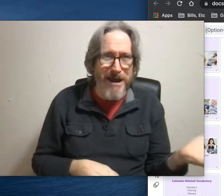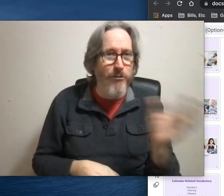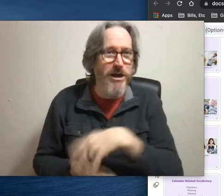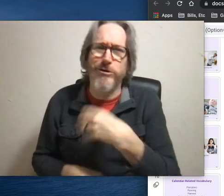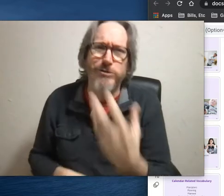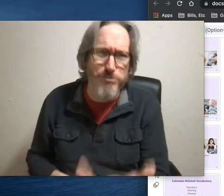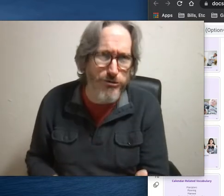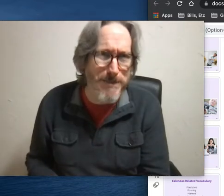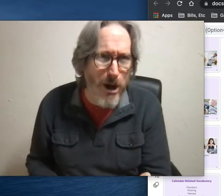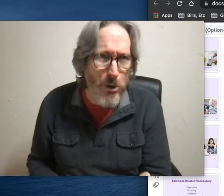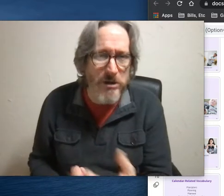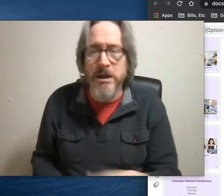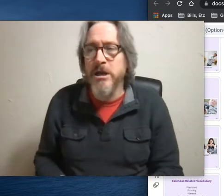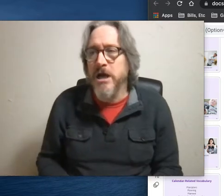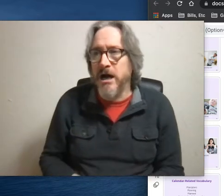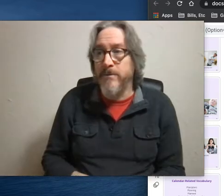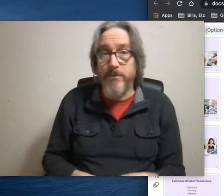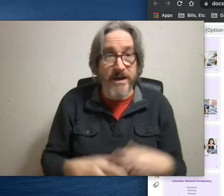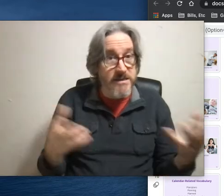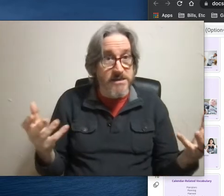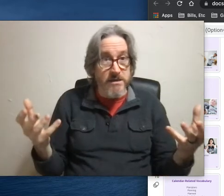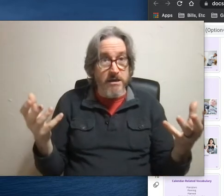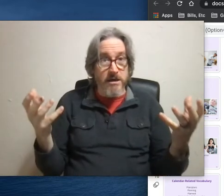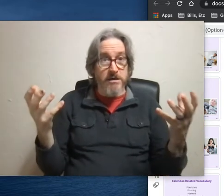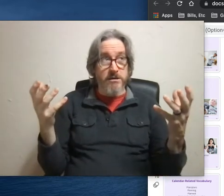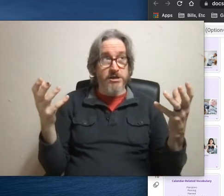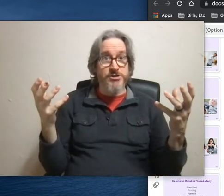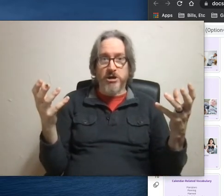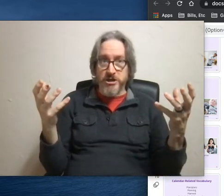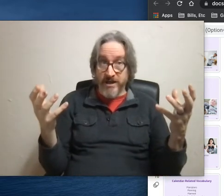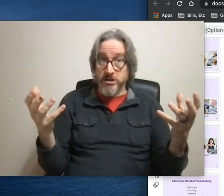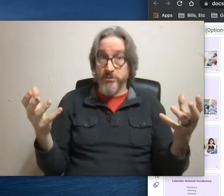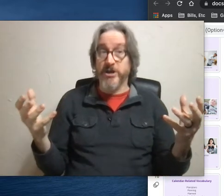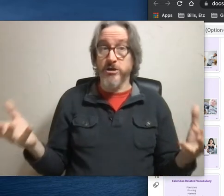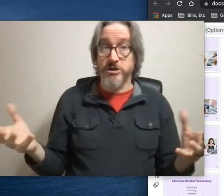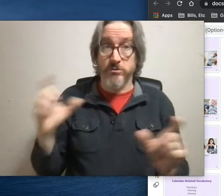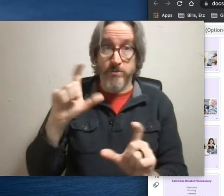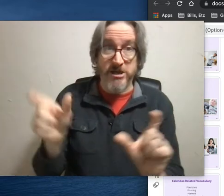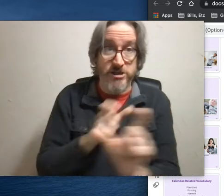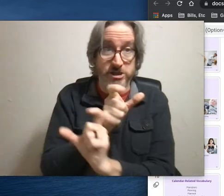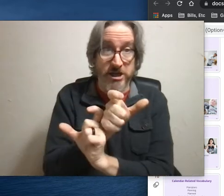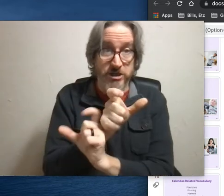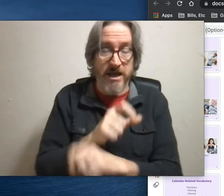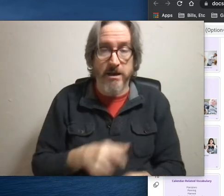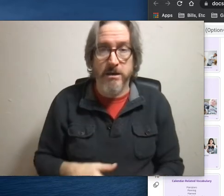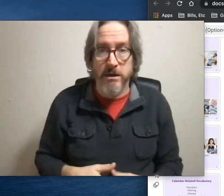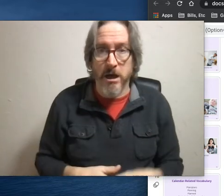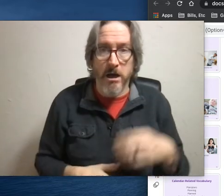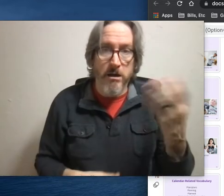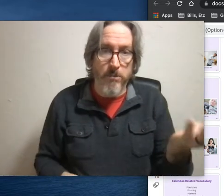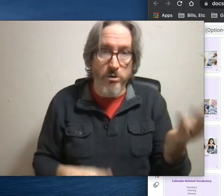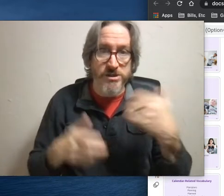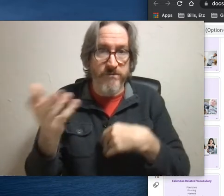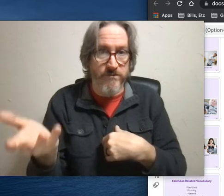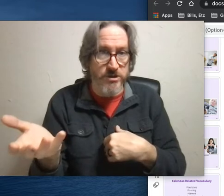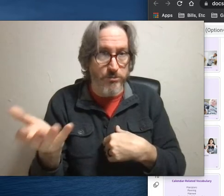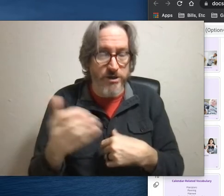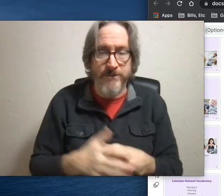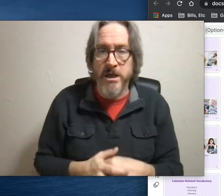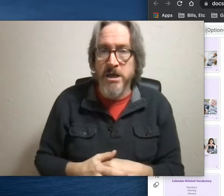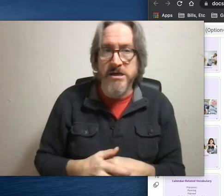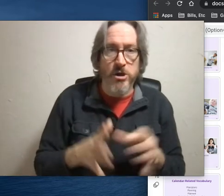Postpone, and we don't use prepone, but it is a construction of English that we could do by just changing that post